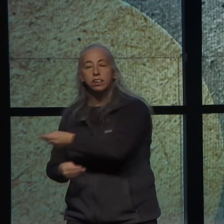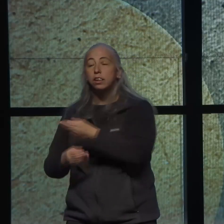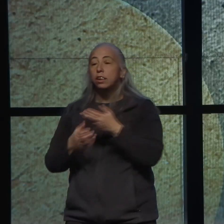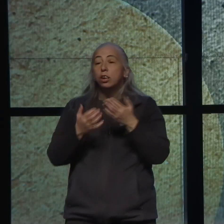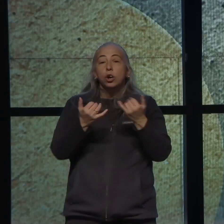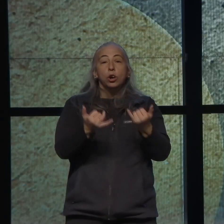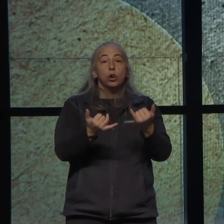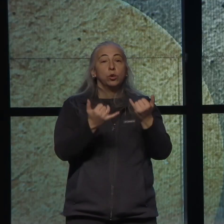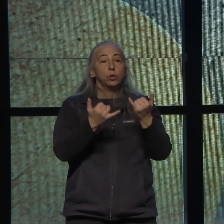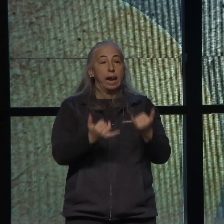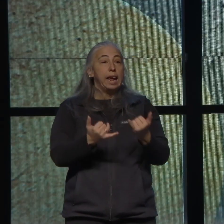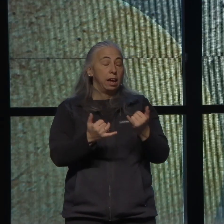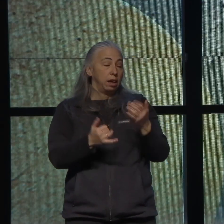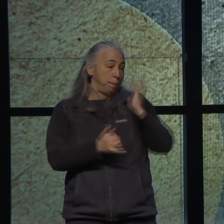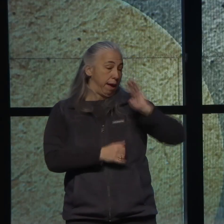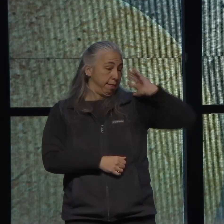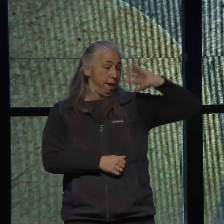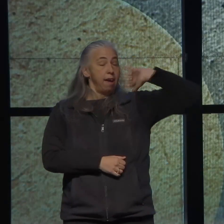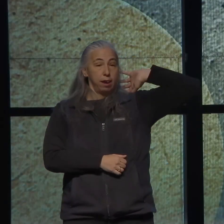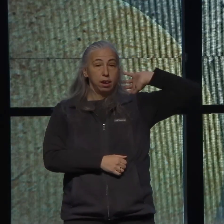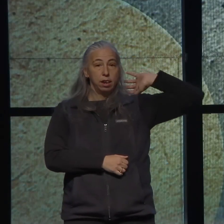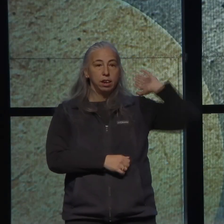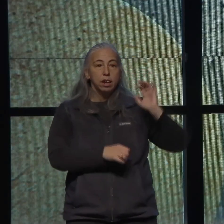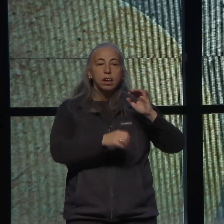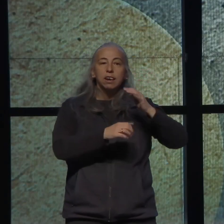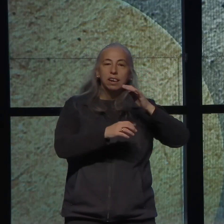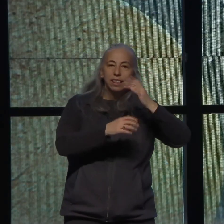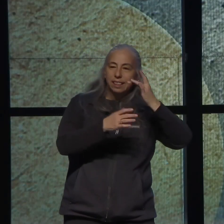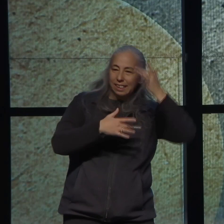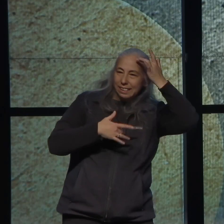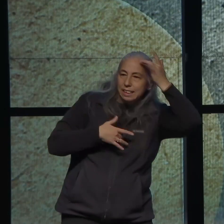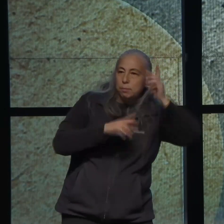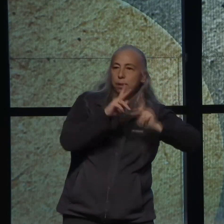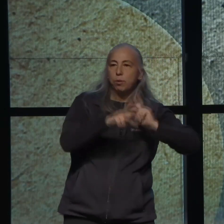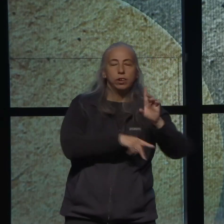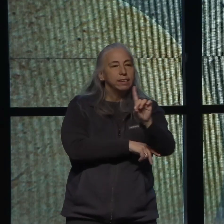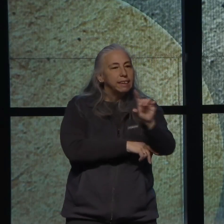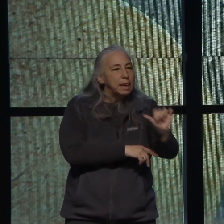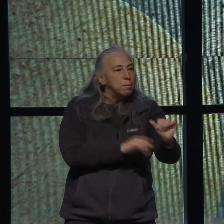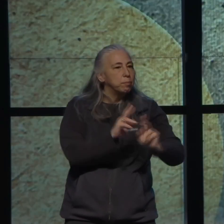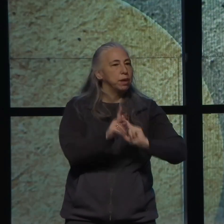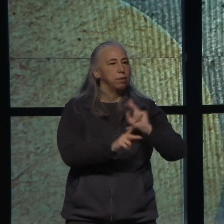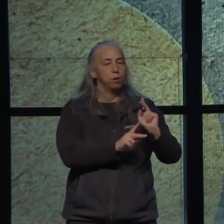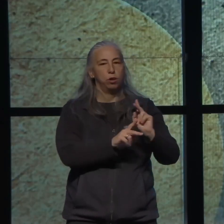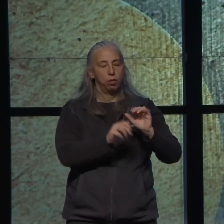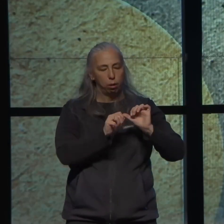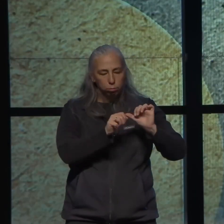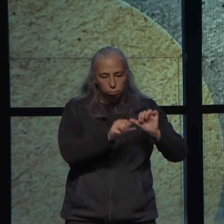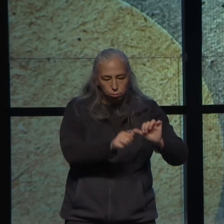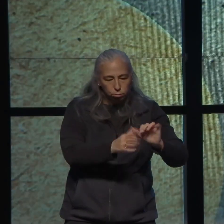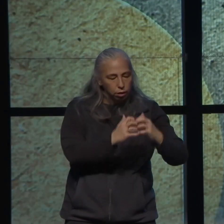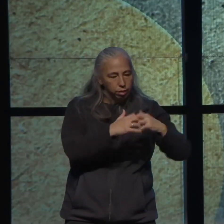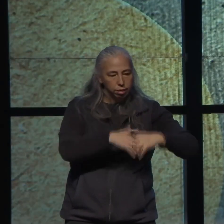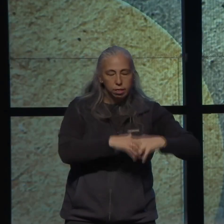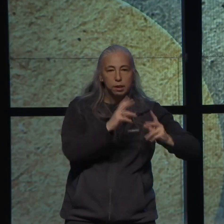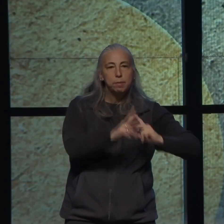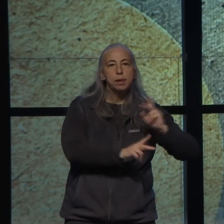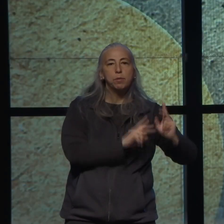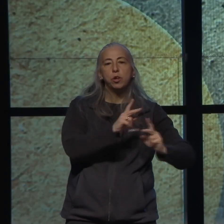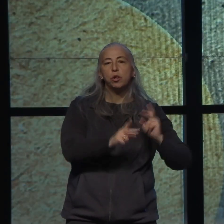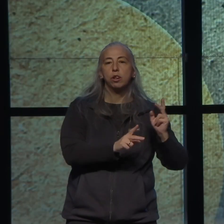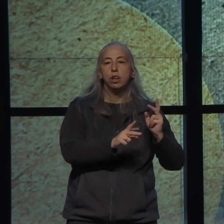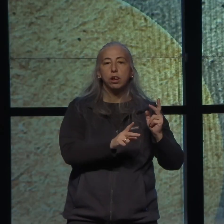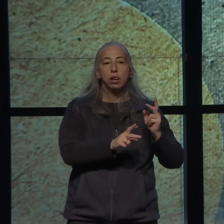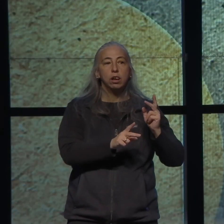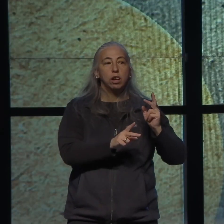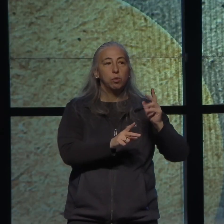today. Those with disabilities, those that find themselves with chronic illness, we don't marginalize them. We make life super easy for them